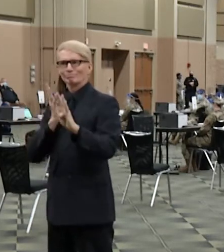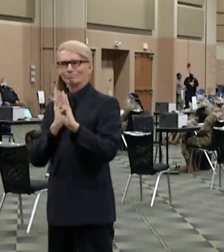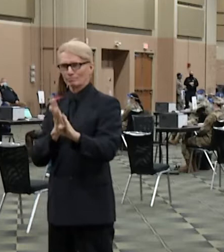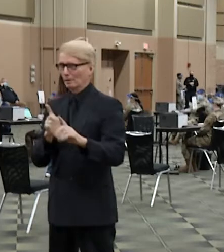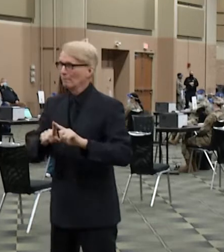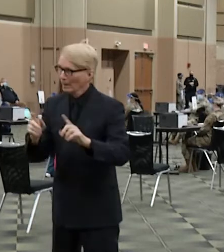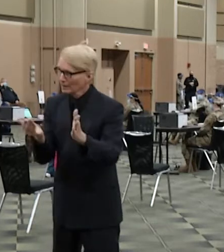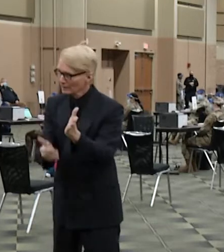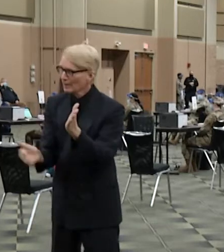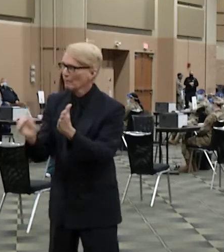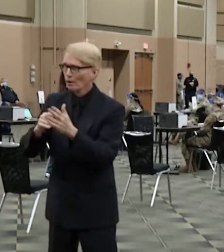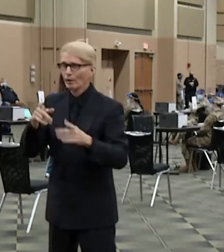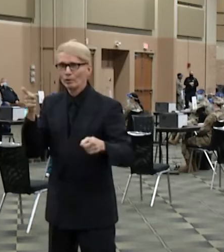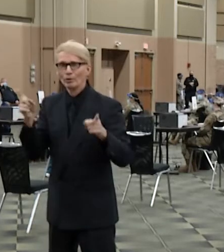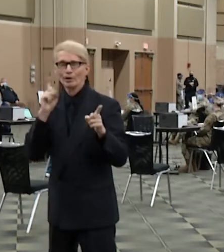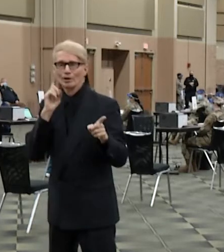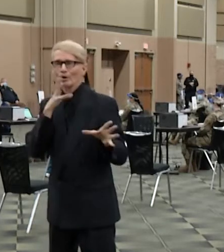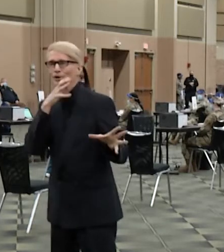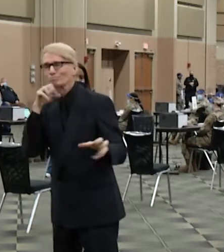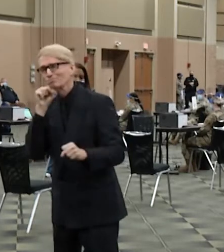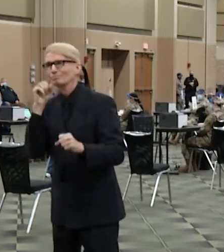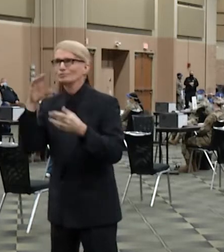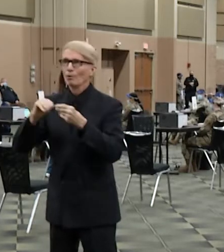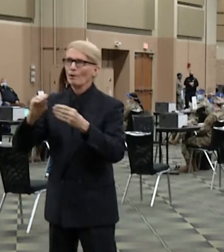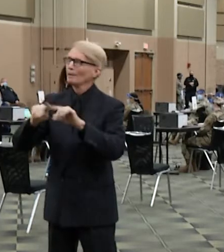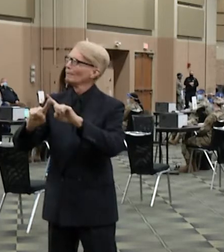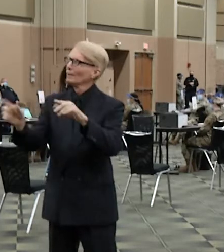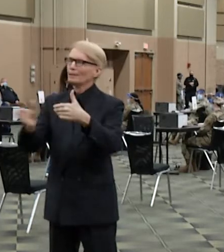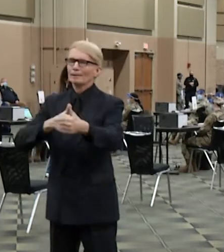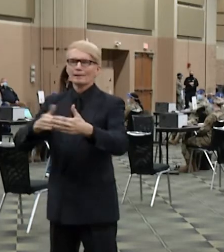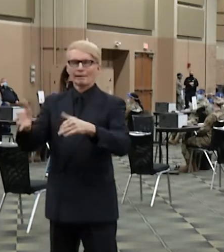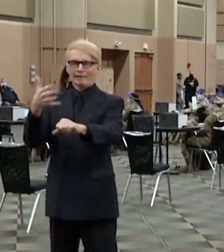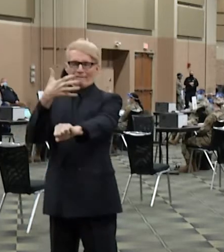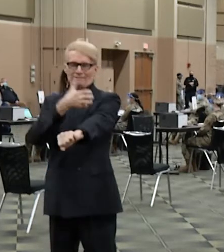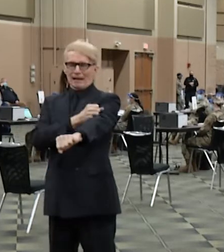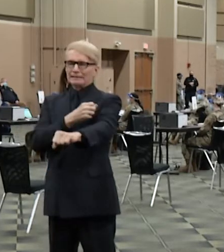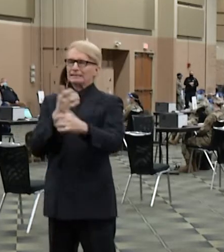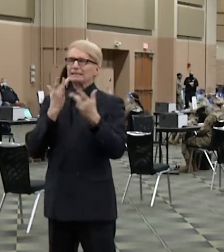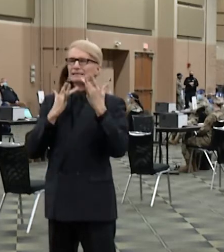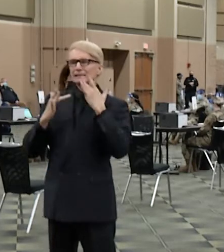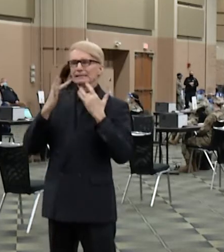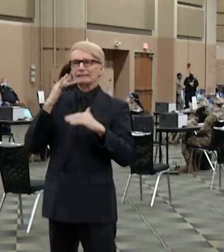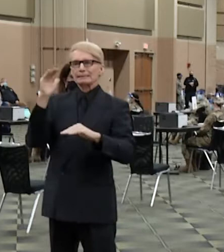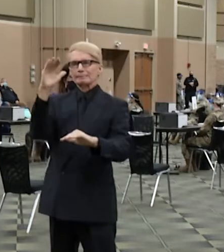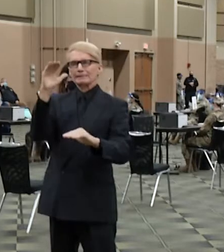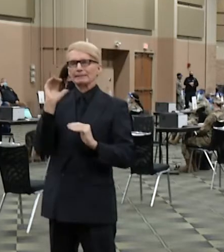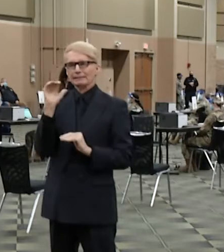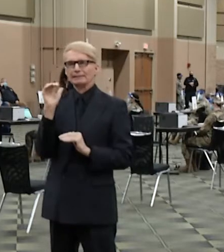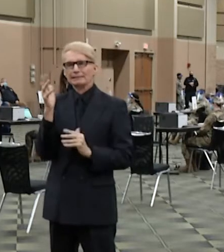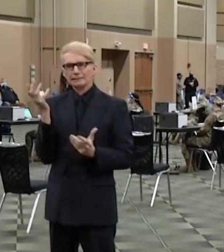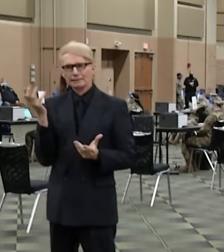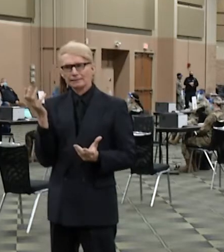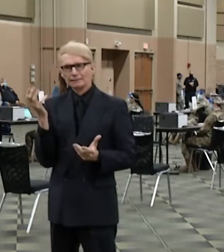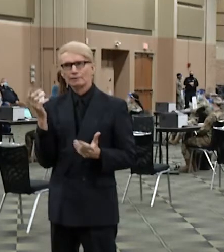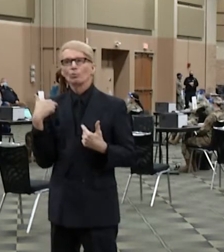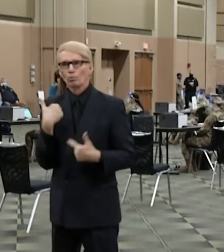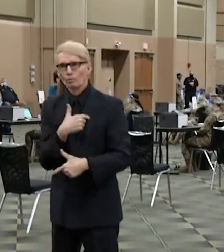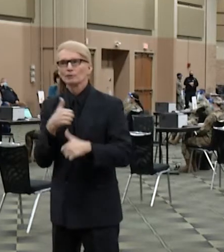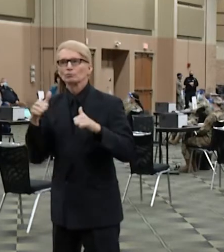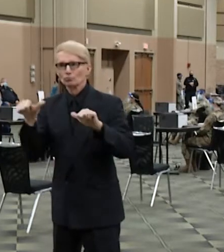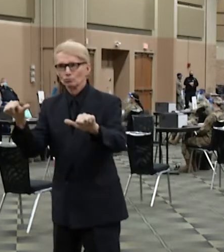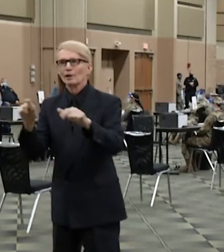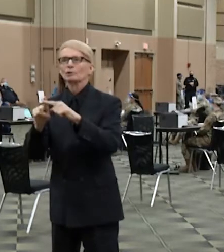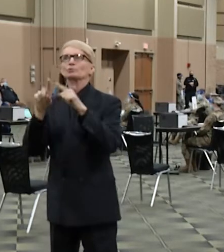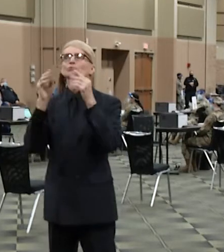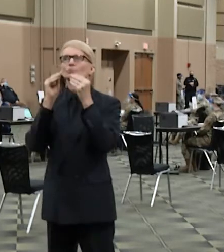echo both what the governor and the president said. Vaccine supply is extremely limited. However, we will work with you to make sure that we